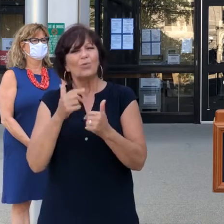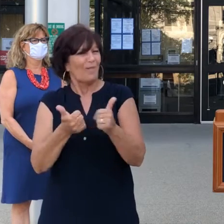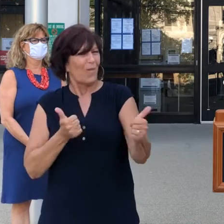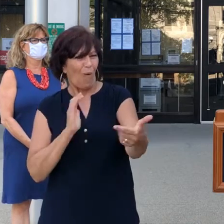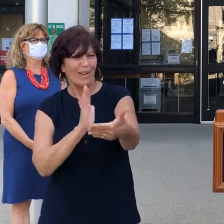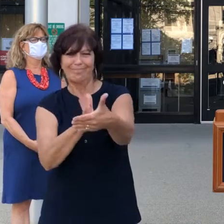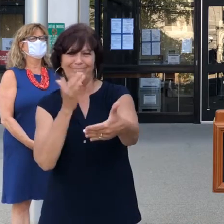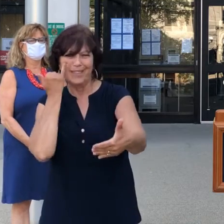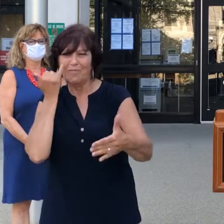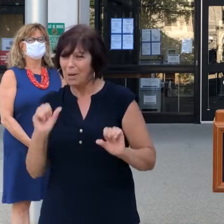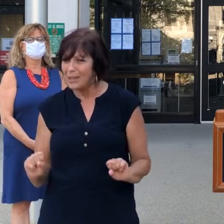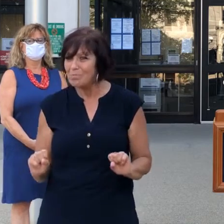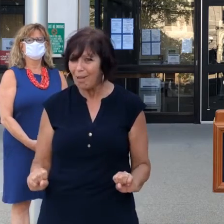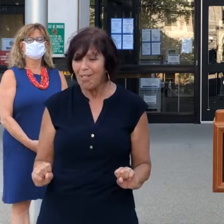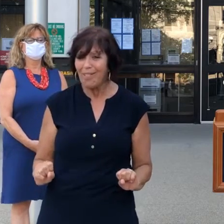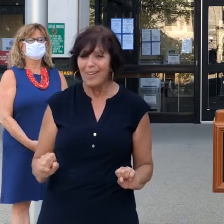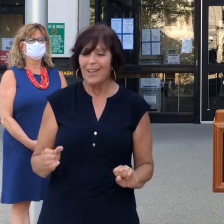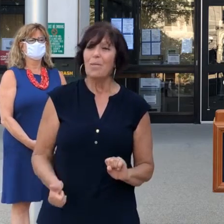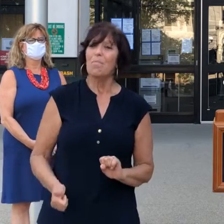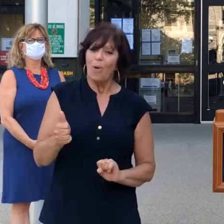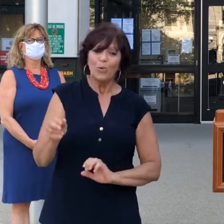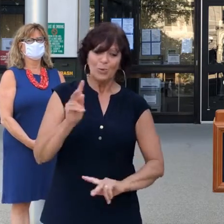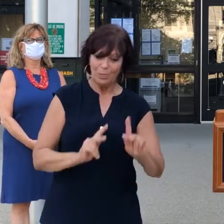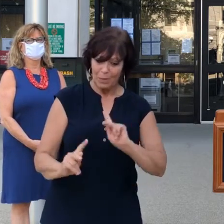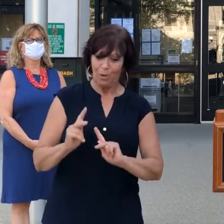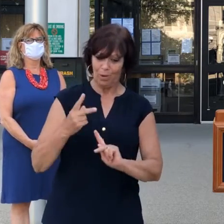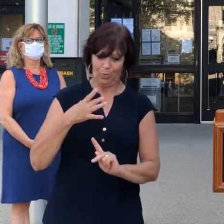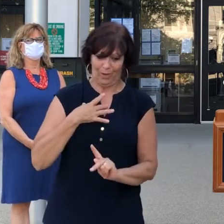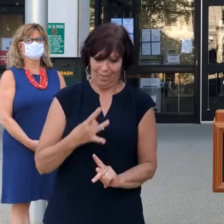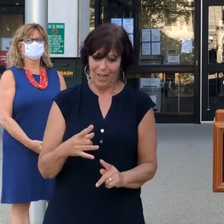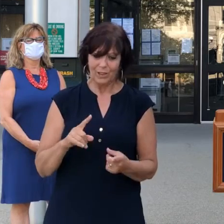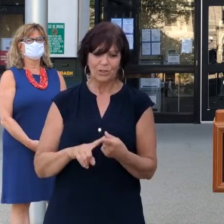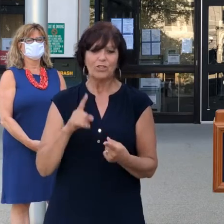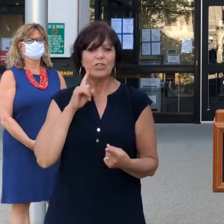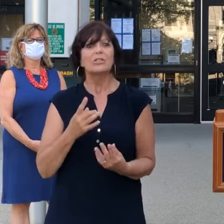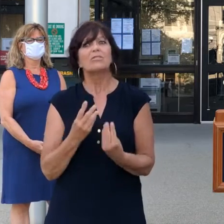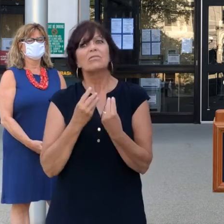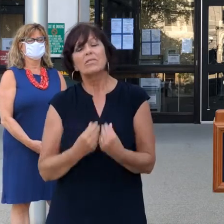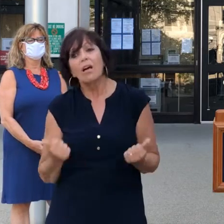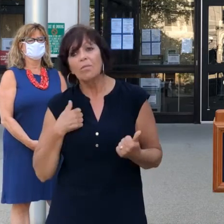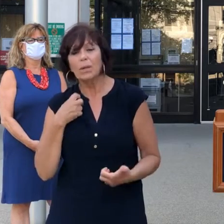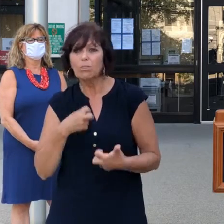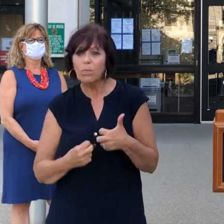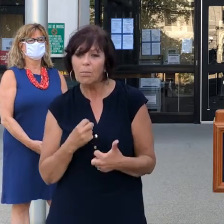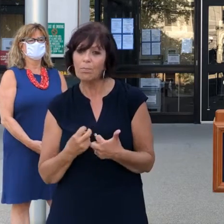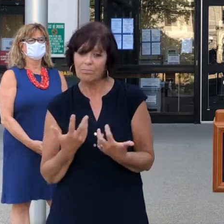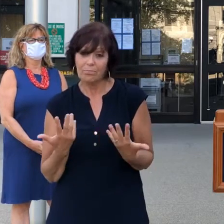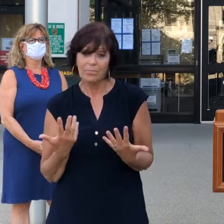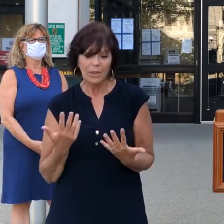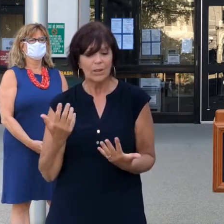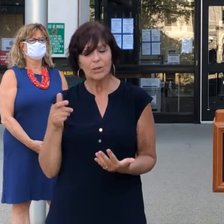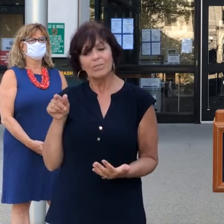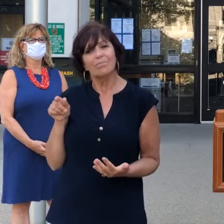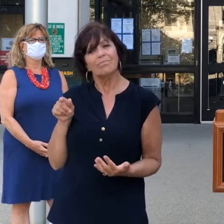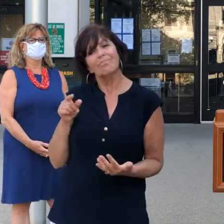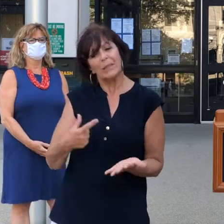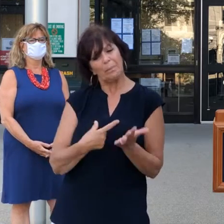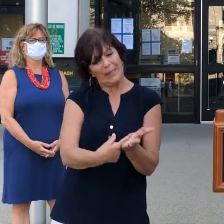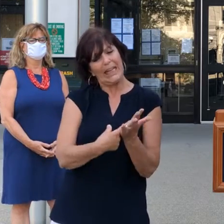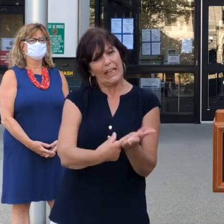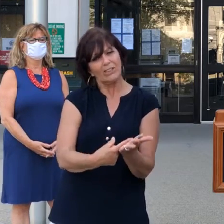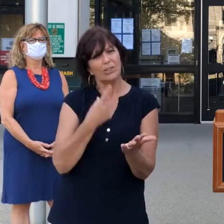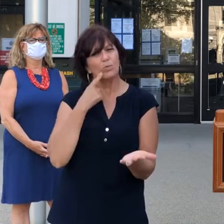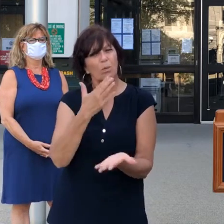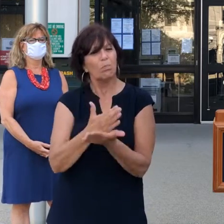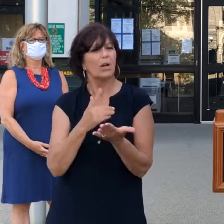prosecution if possible, and most individuals would like to just get their thing resolved as quickly as possible. And so the mediation is an aspect that we